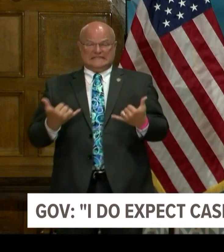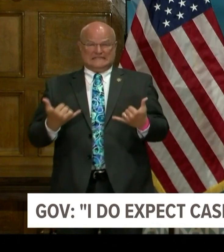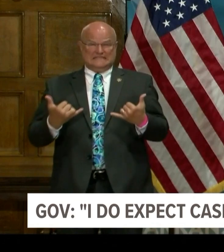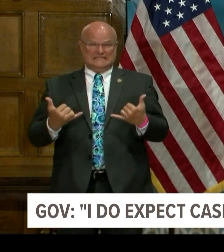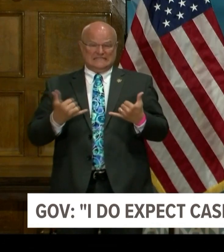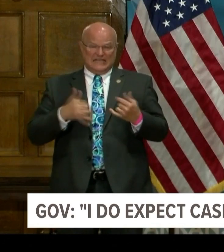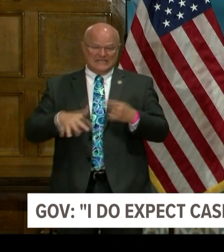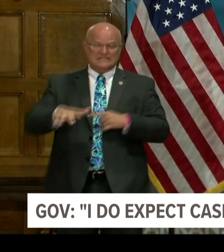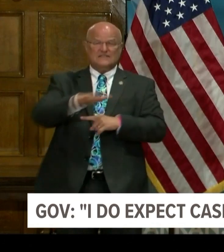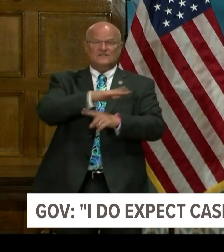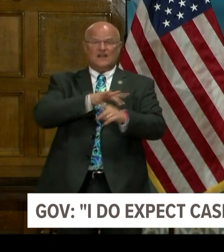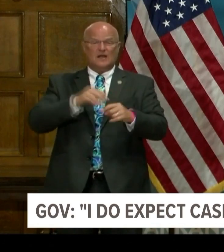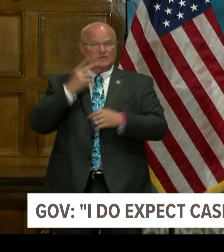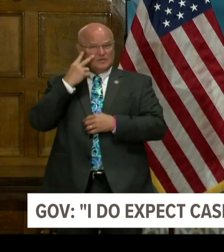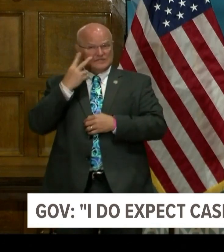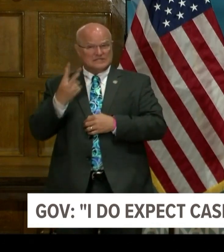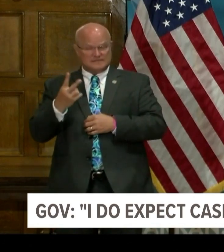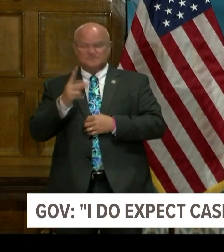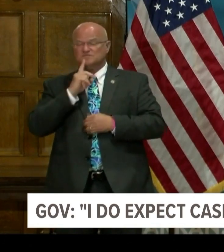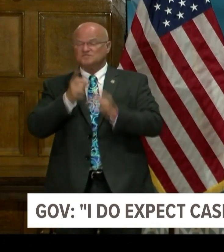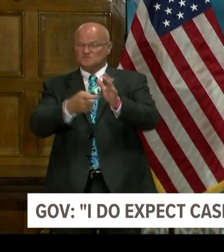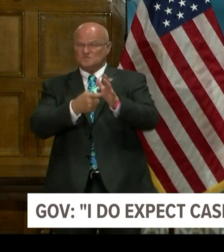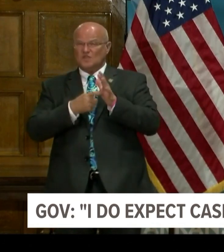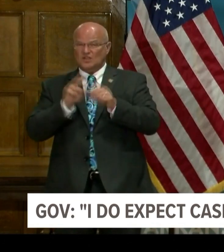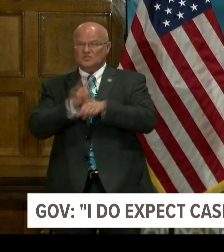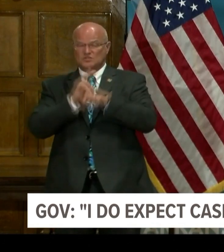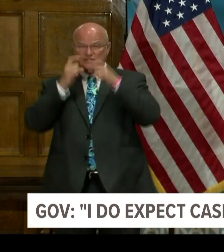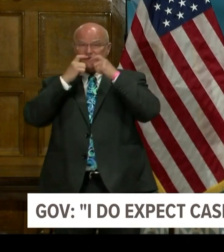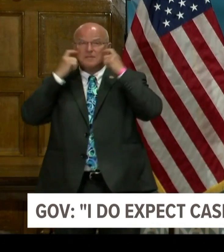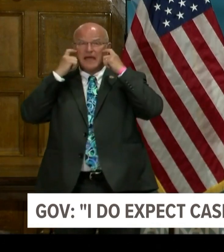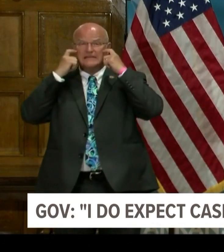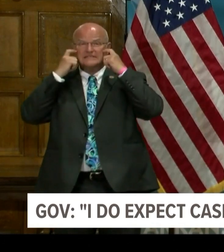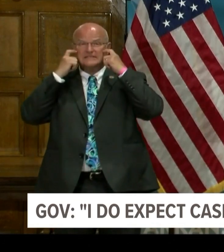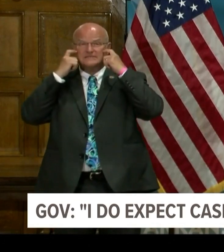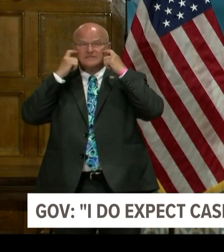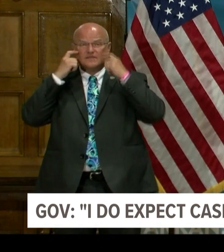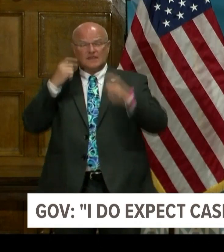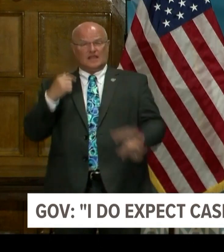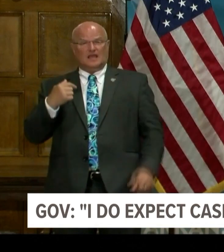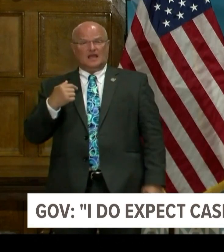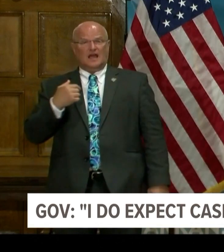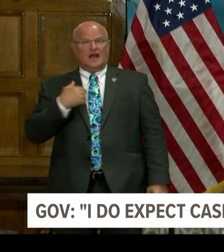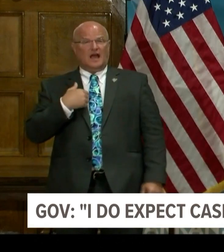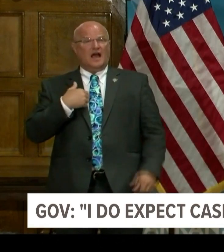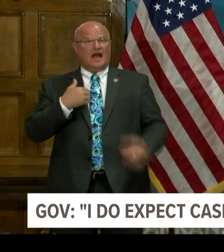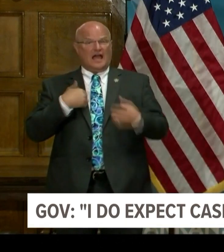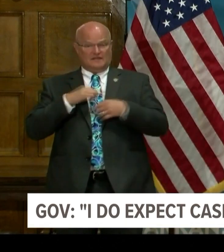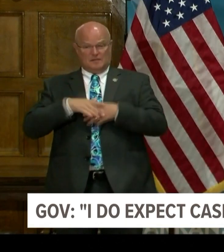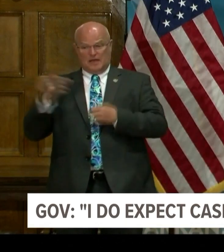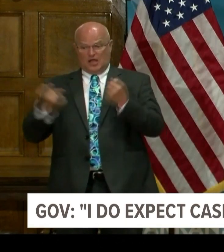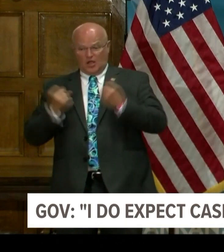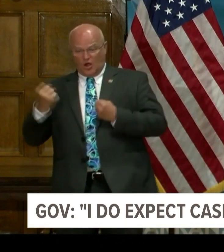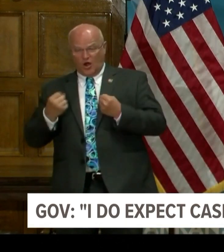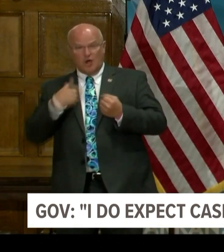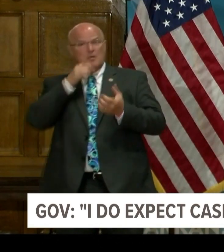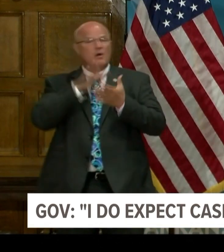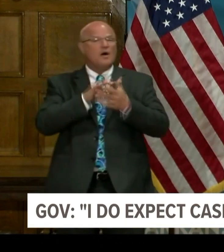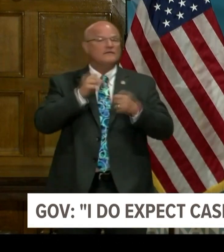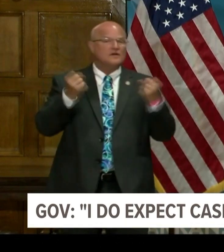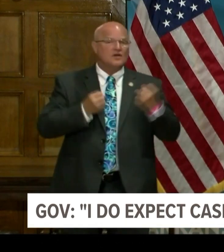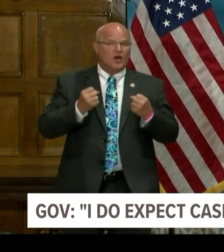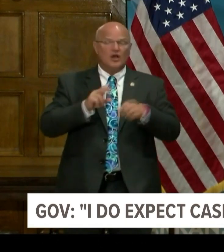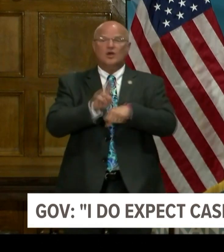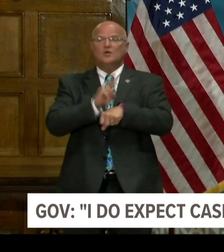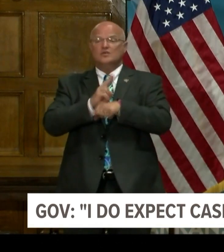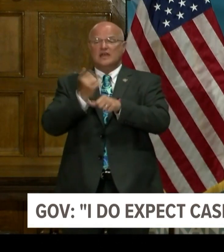today's environment, what we're seeing here does require use of a mask. I have one in my car, my wife has one in the car, and we